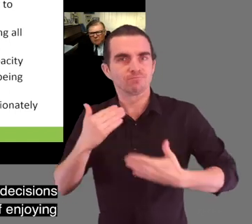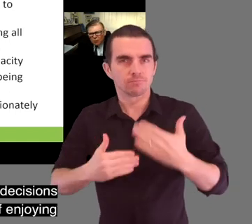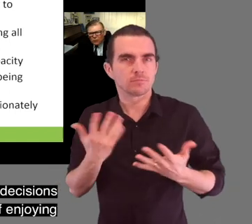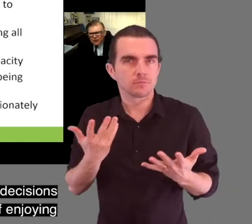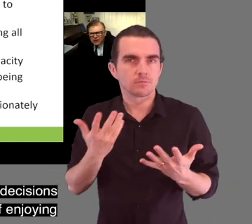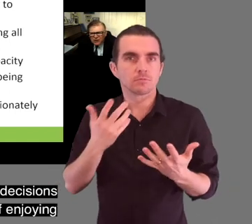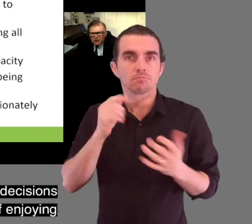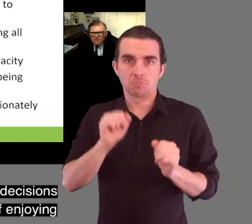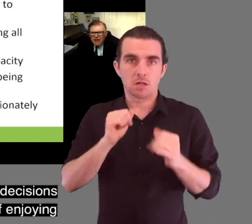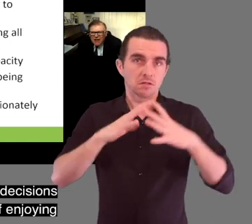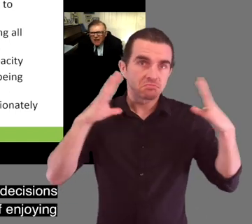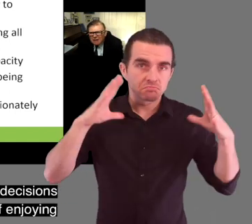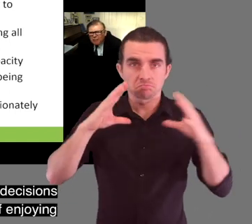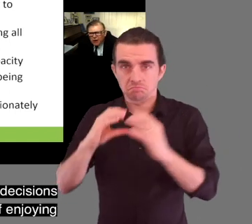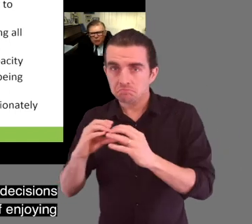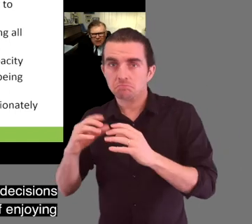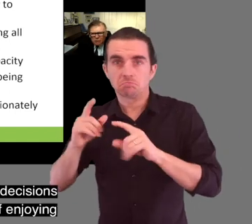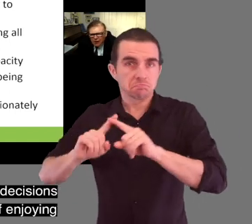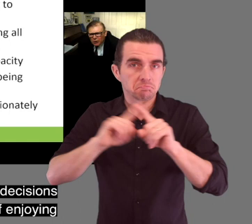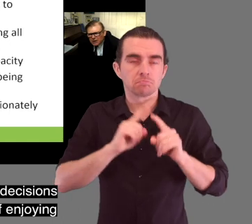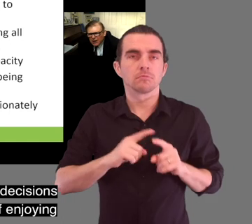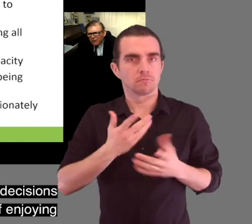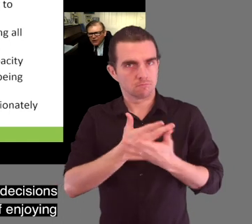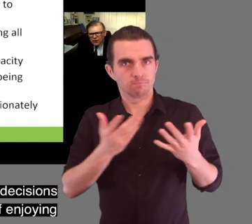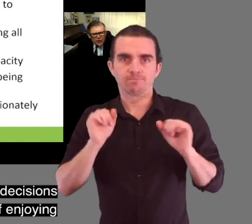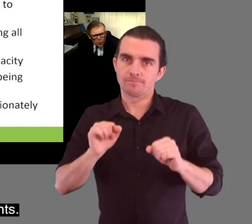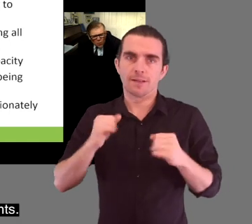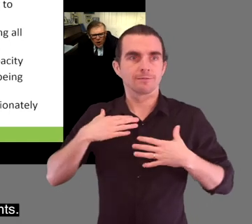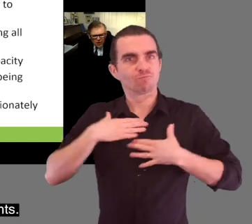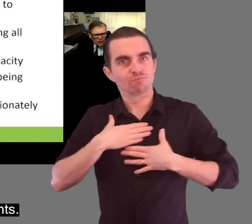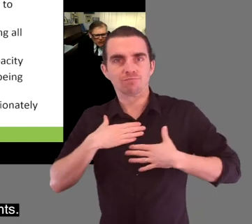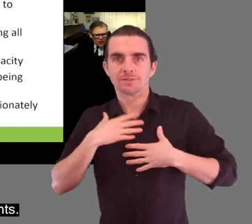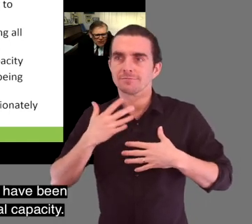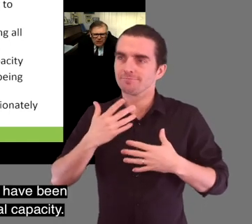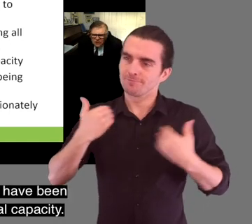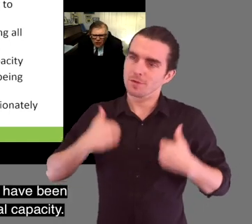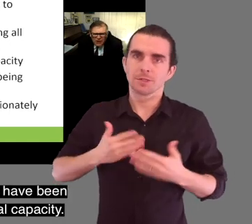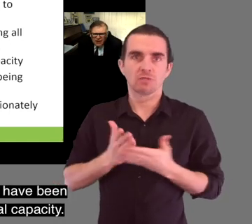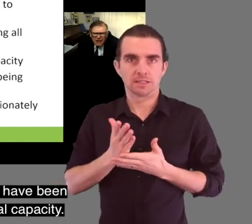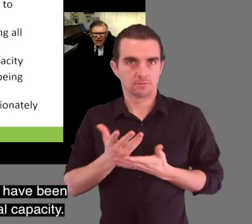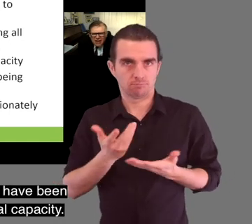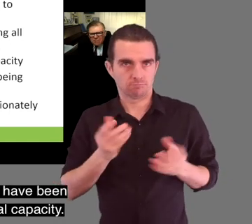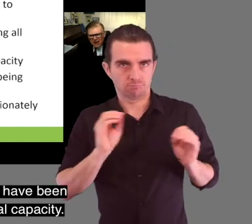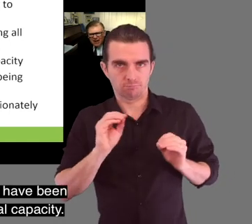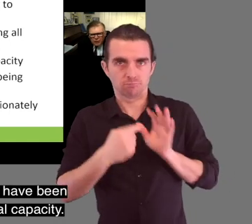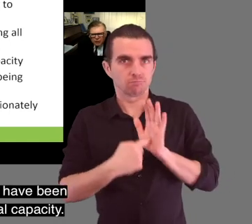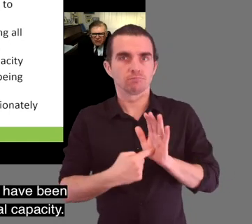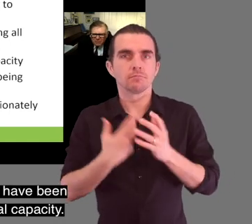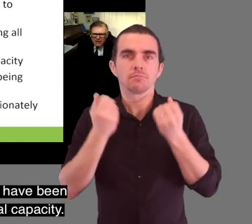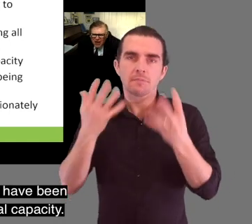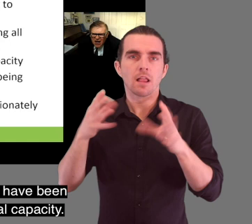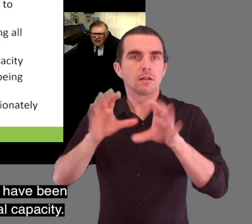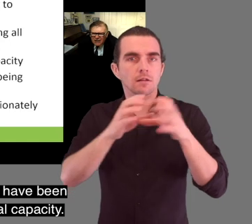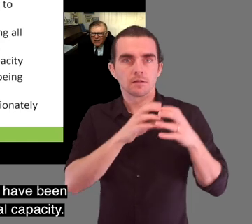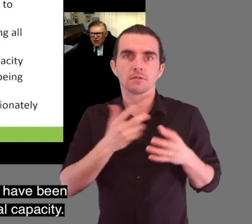and small decisions and is a prerequisite of enjoying all our human rights. Historically, many groups have